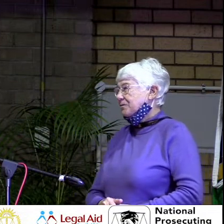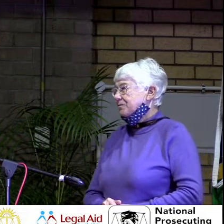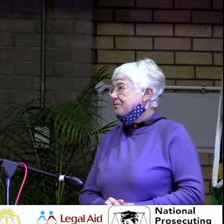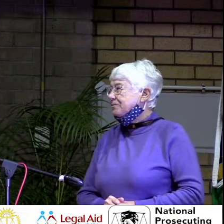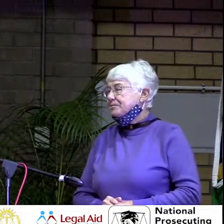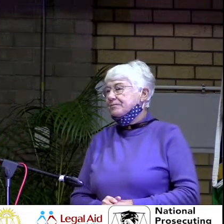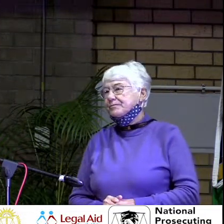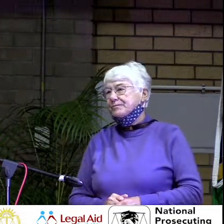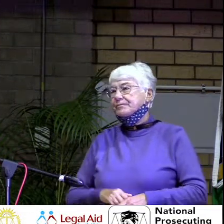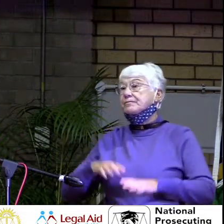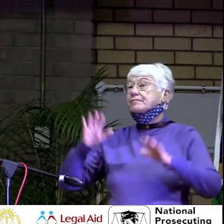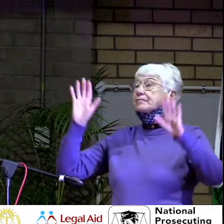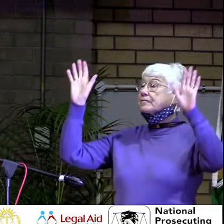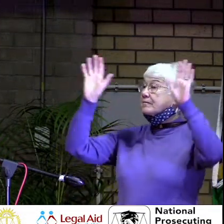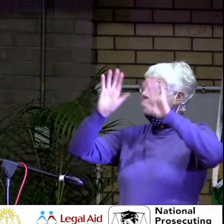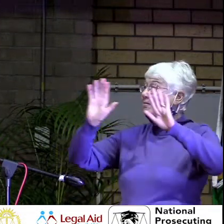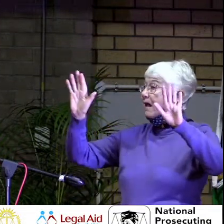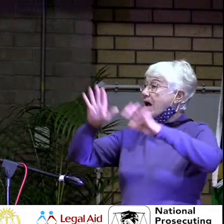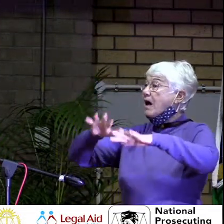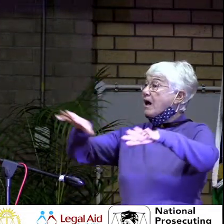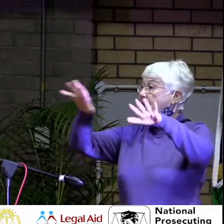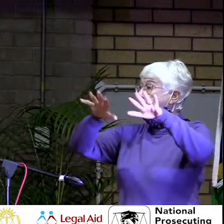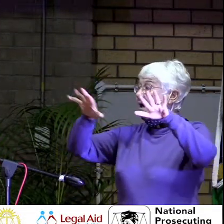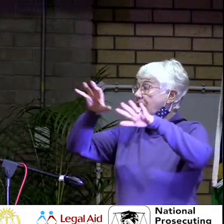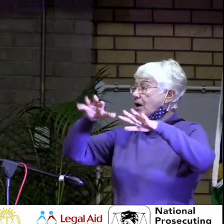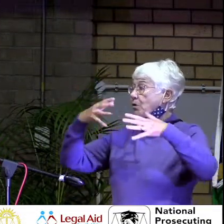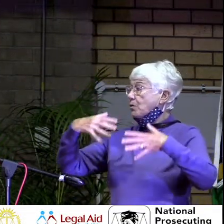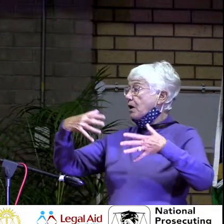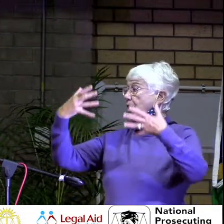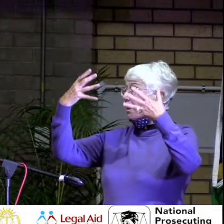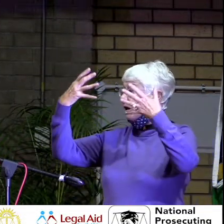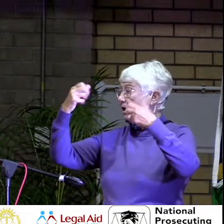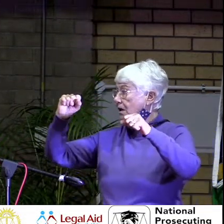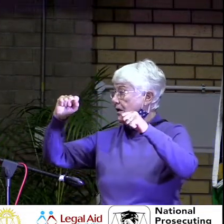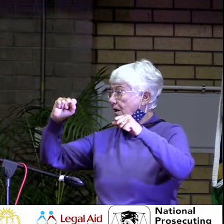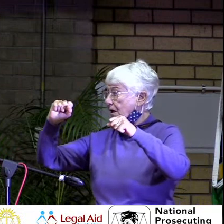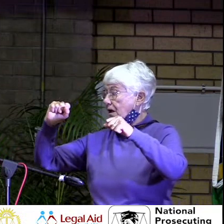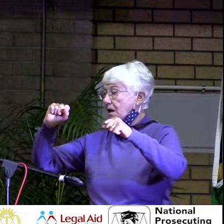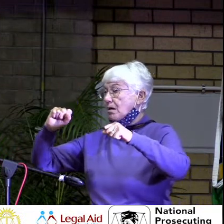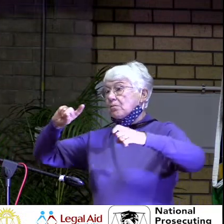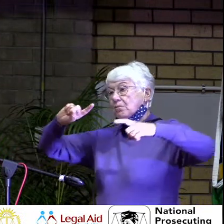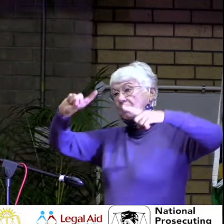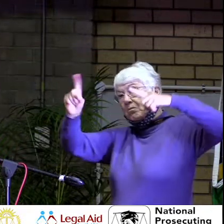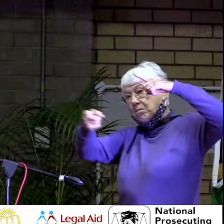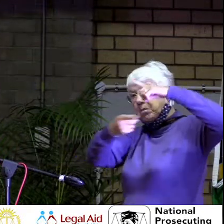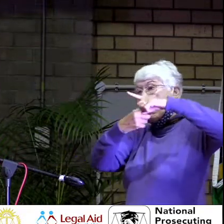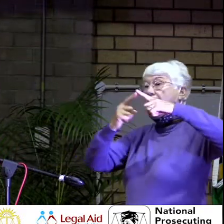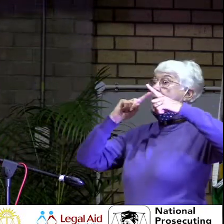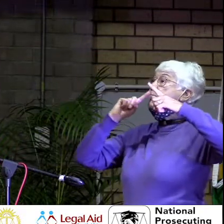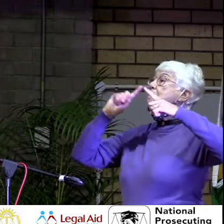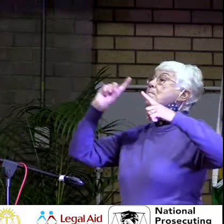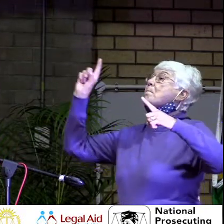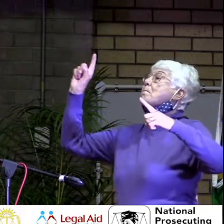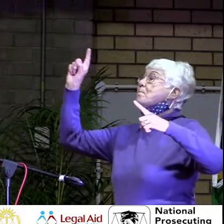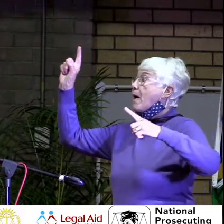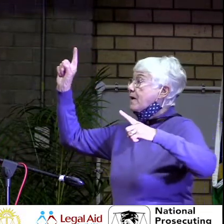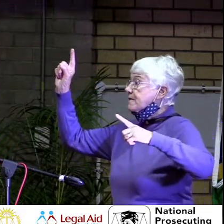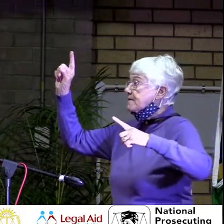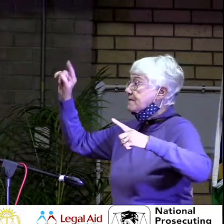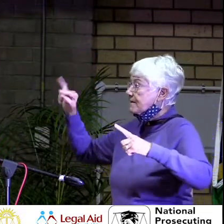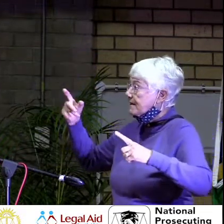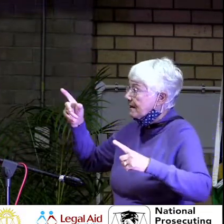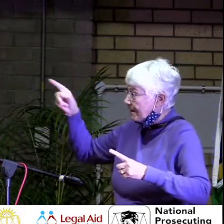Okay, ladies and gentlemen, now we have our Deputy Minister, Minister John Jeffery.